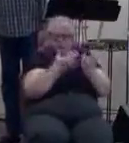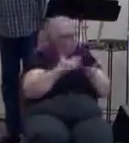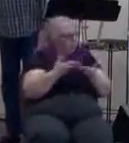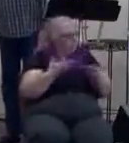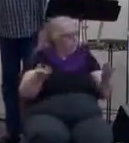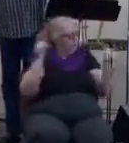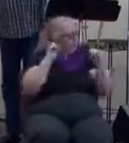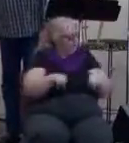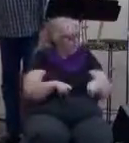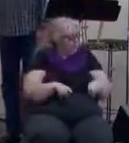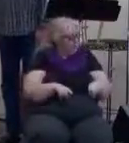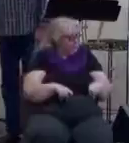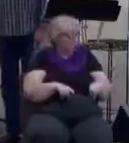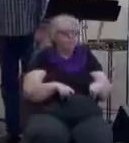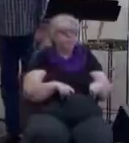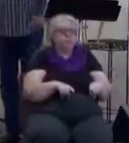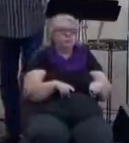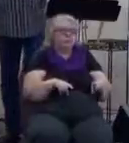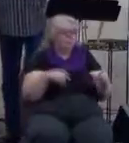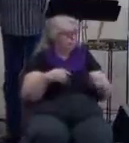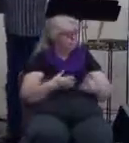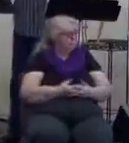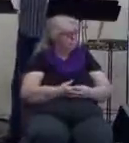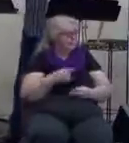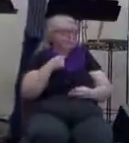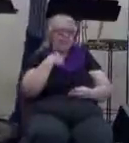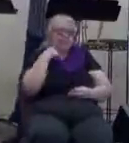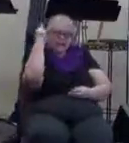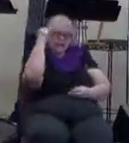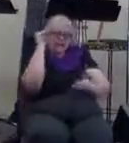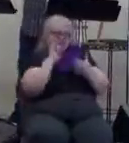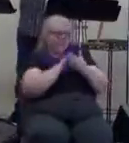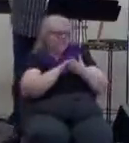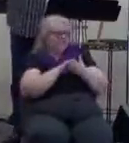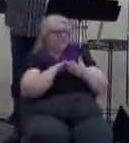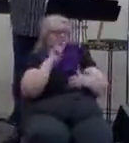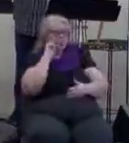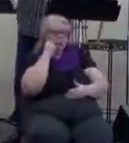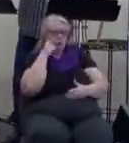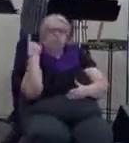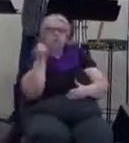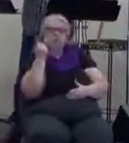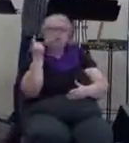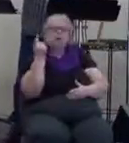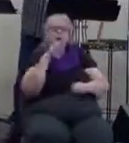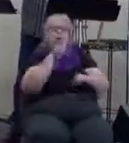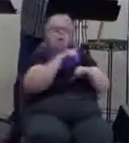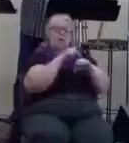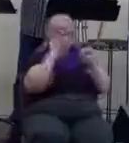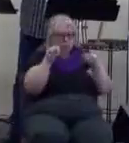it don't matter. And I think that's cool. Only Peter could do that.